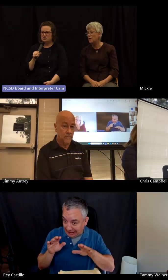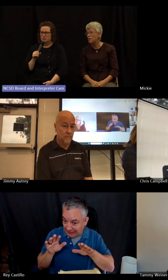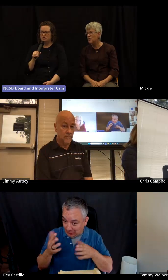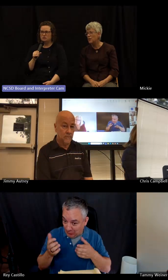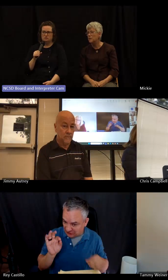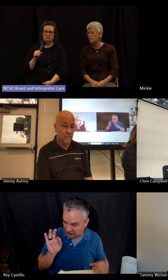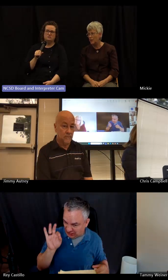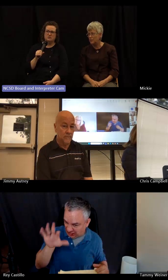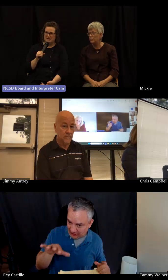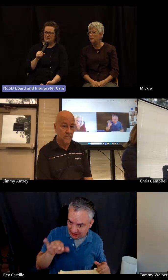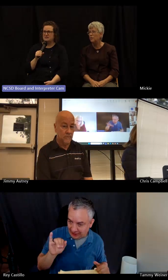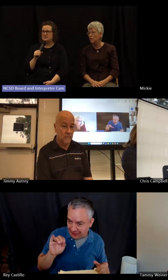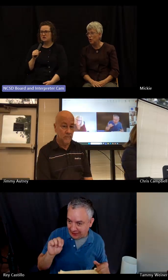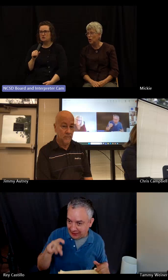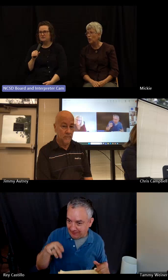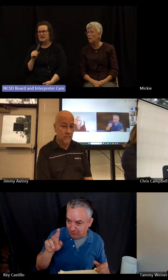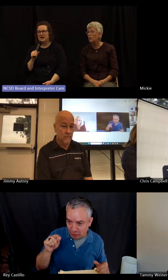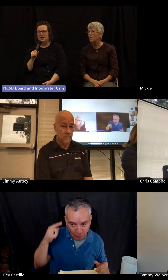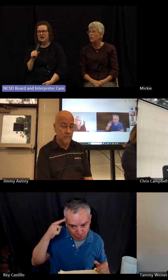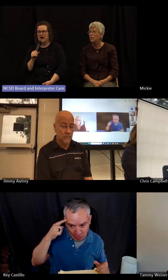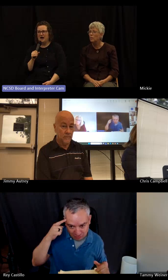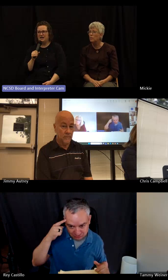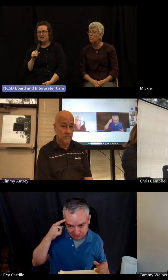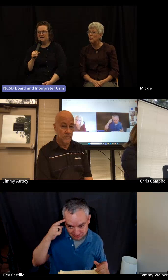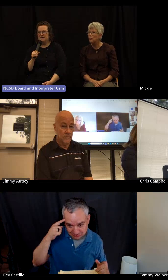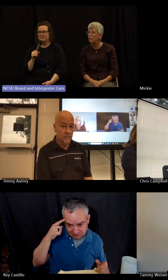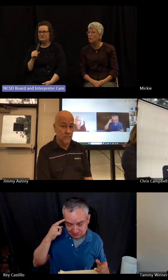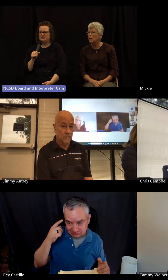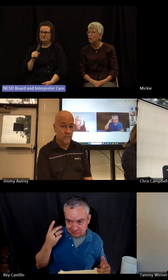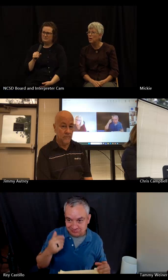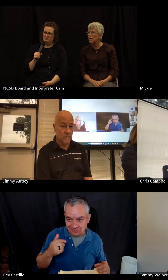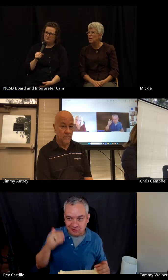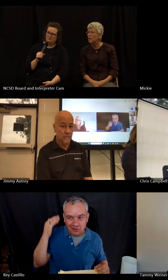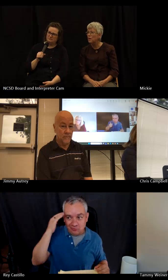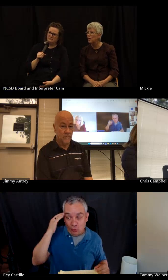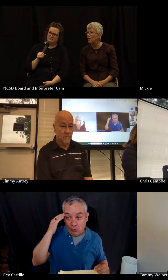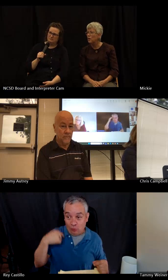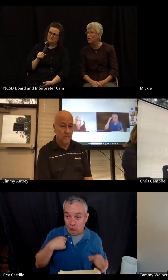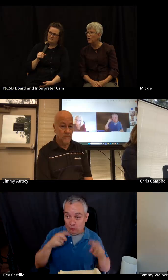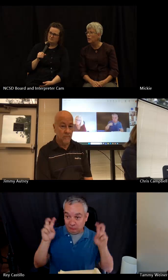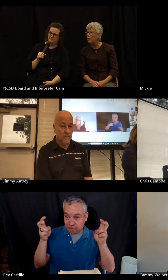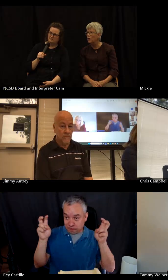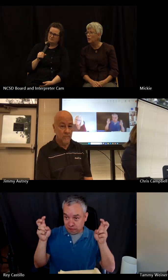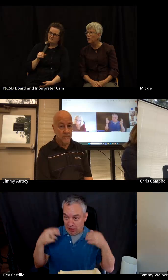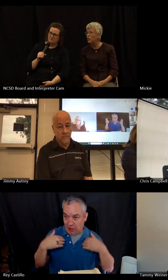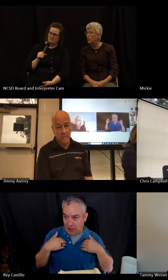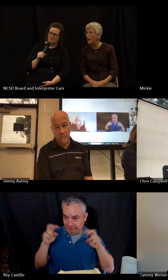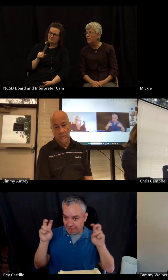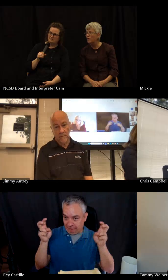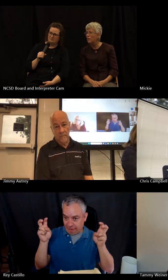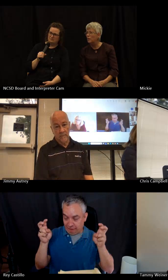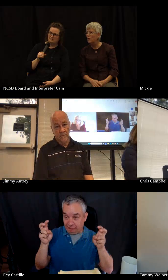The interpreter license and all of that. I can